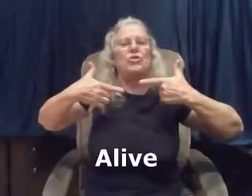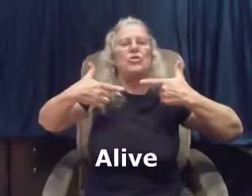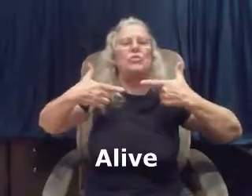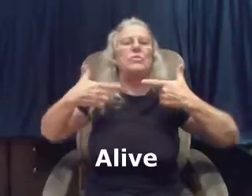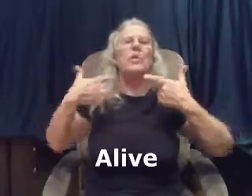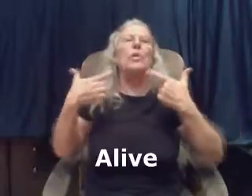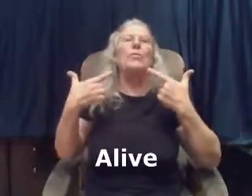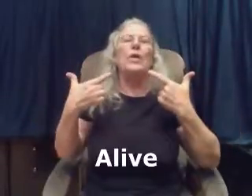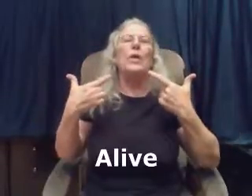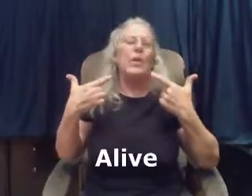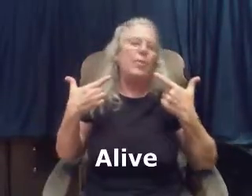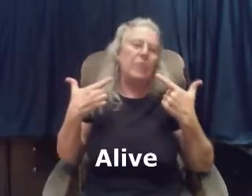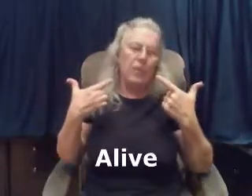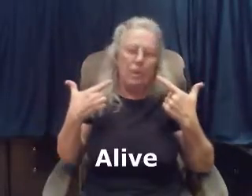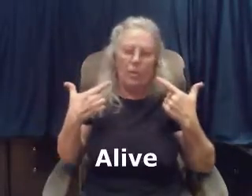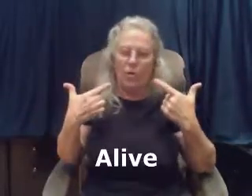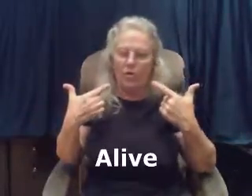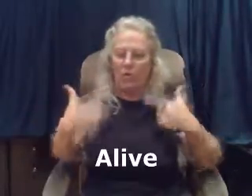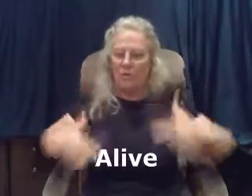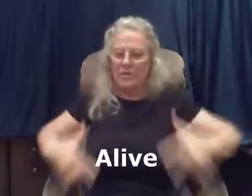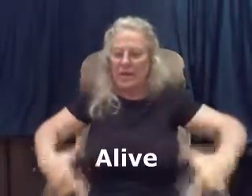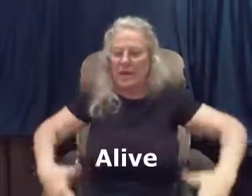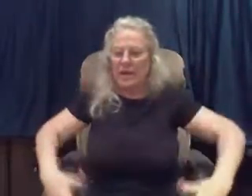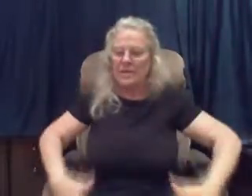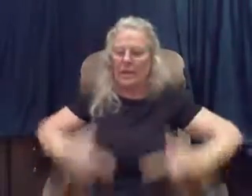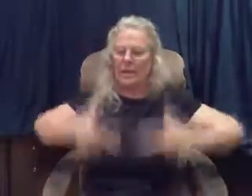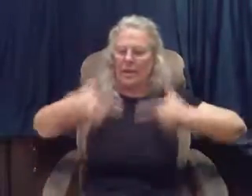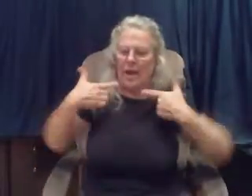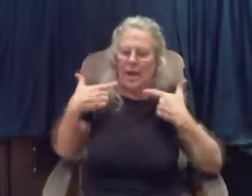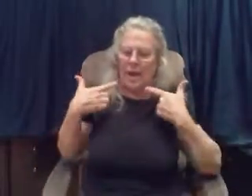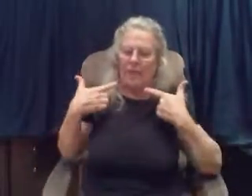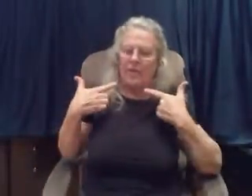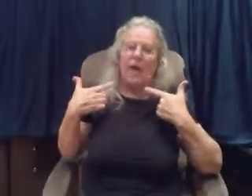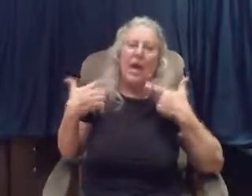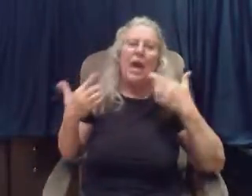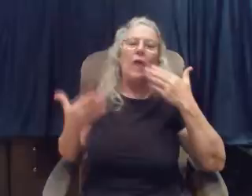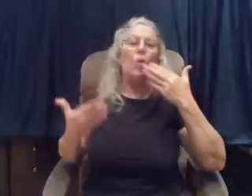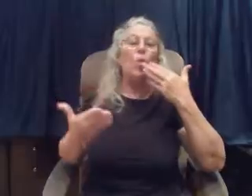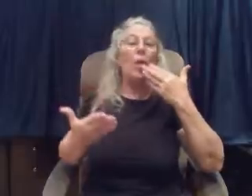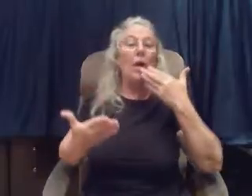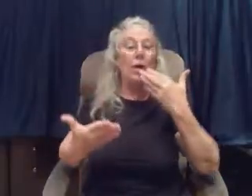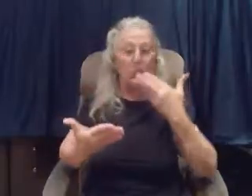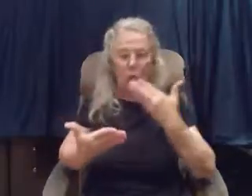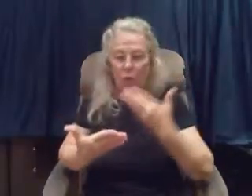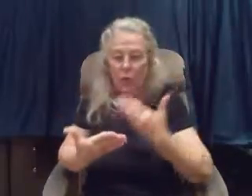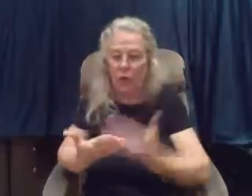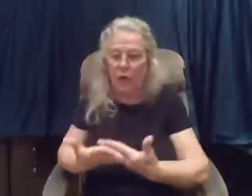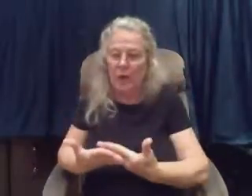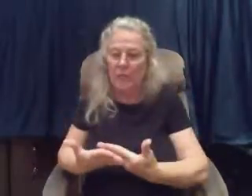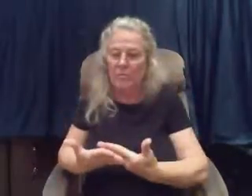you bring it up with a little more force. Is alive and well or good.